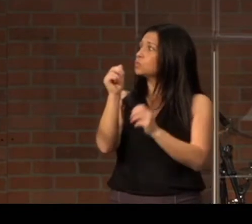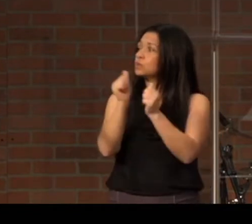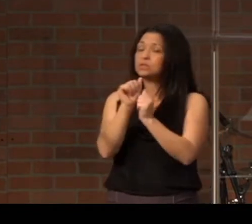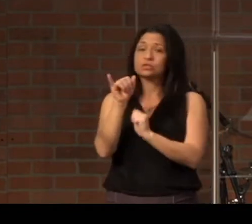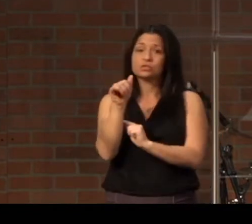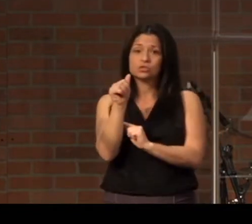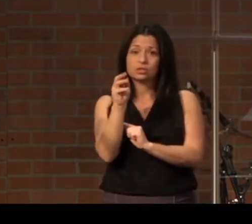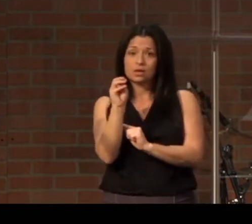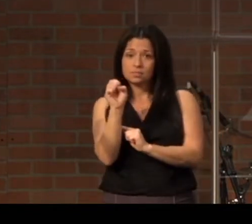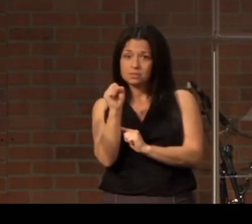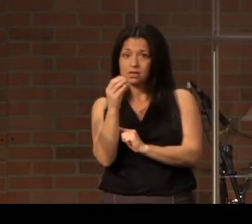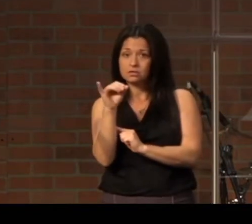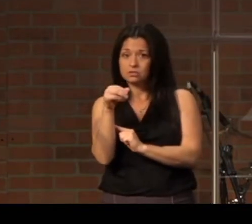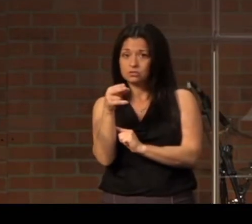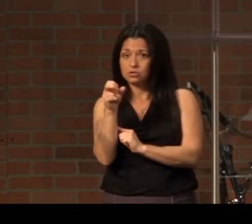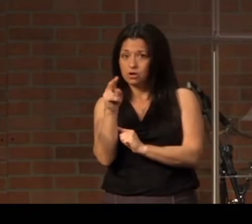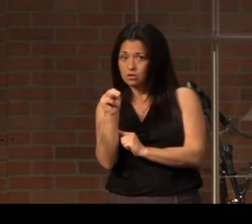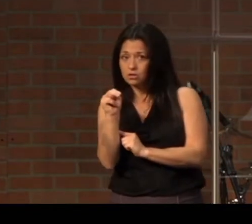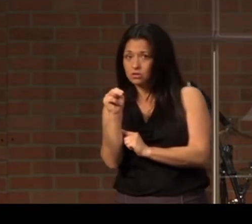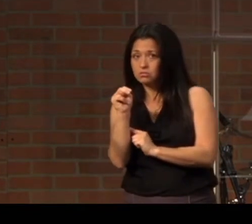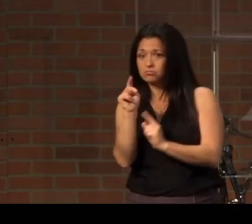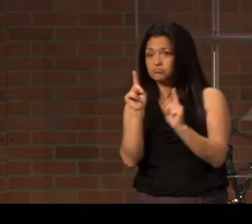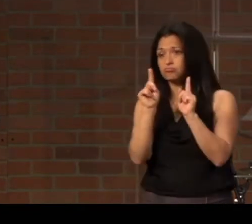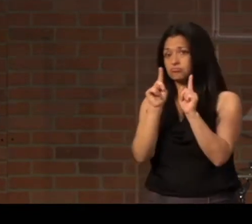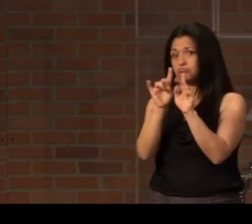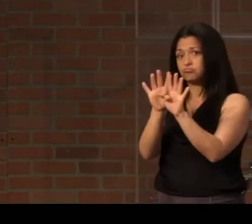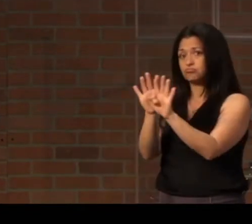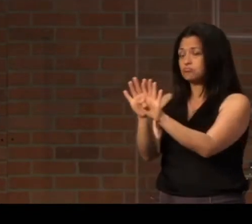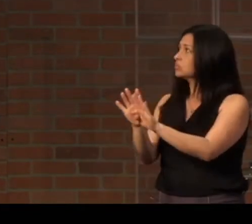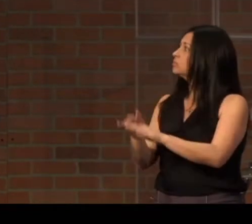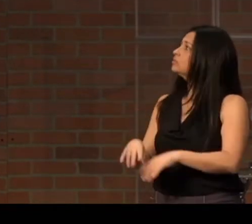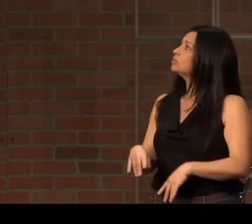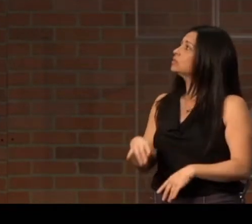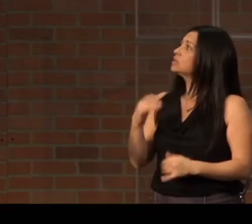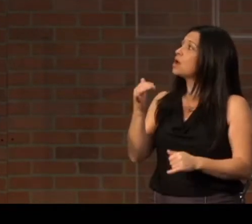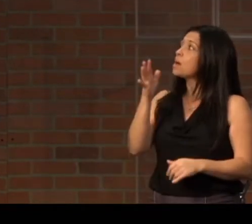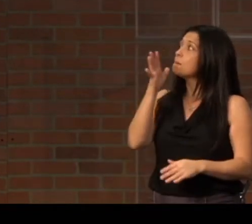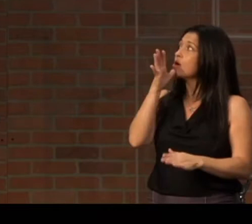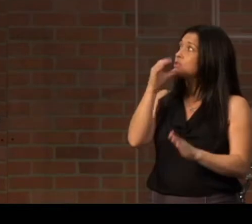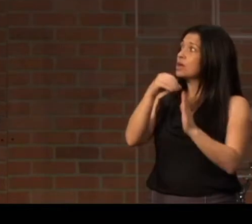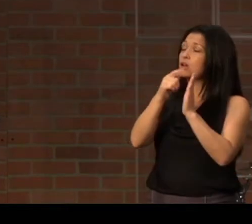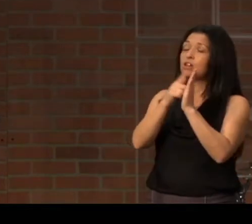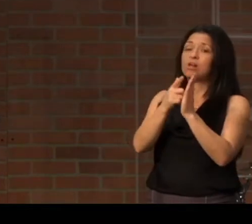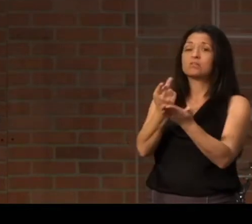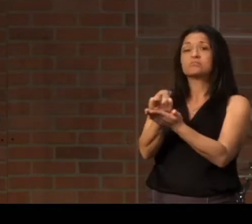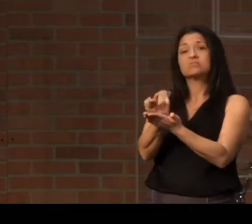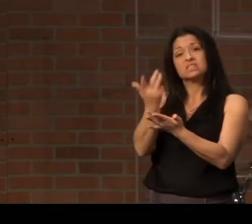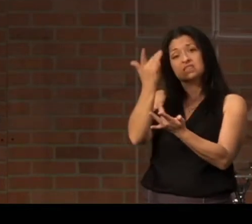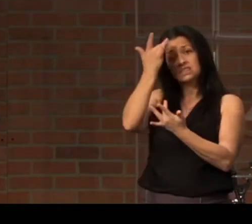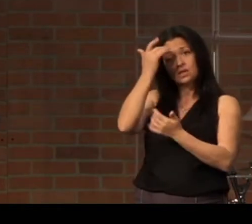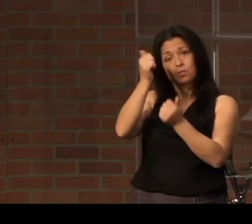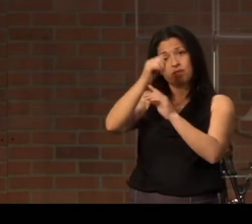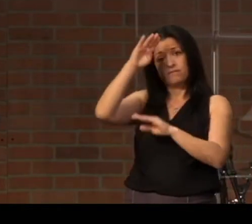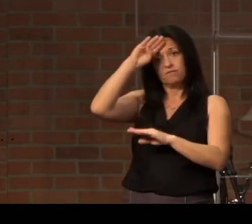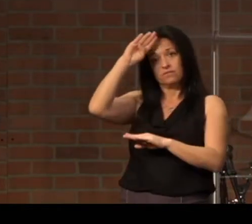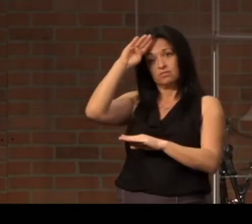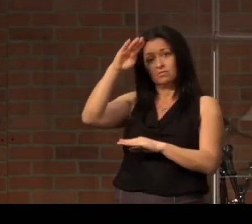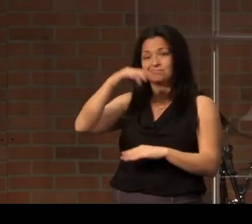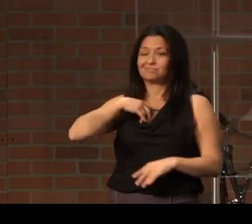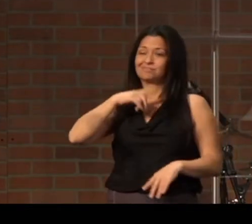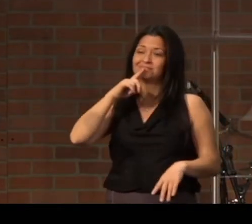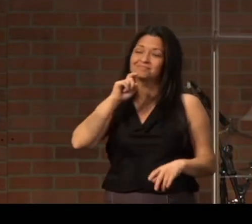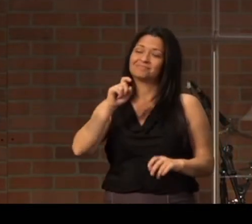And next verse. Now Simon's mother-in-law was lying sick with a fever. Now, I could tell some mother-in-law jokes,